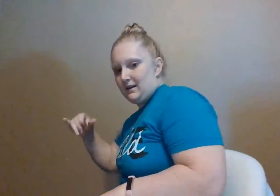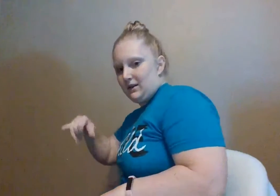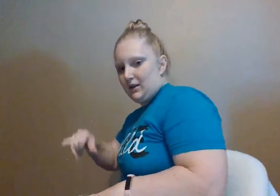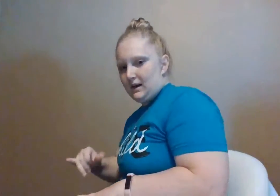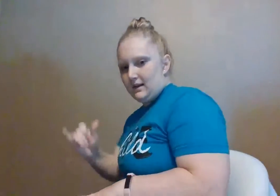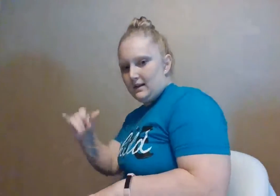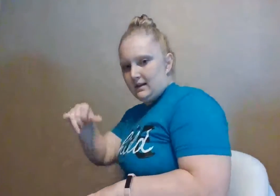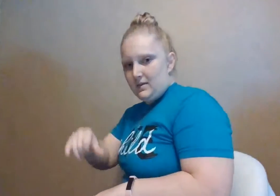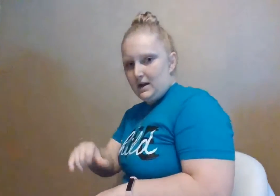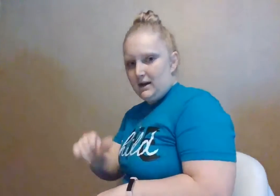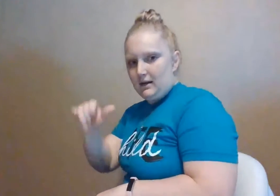you guys can see better.